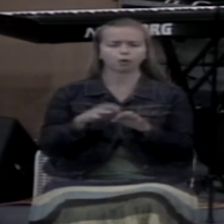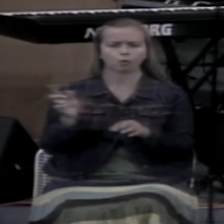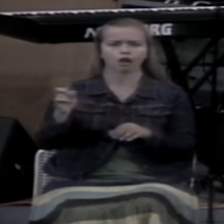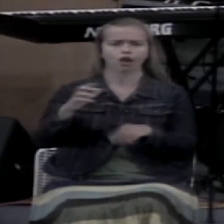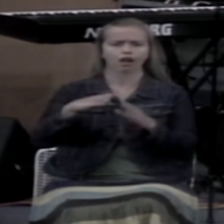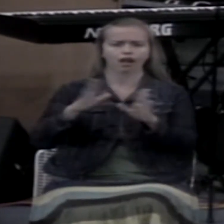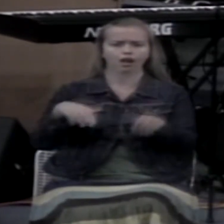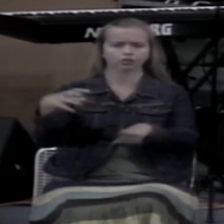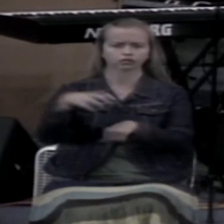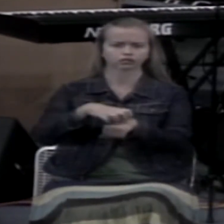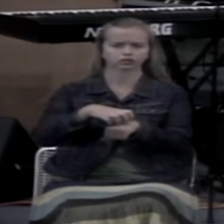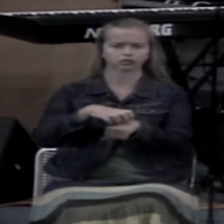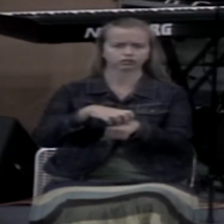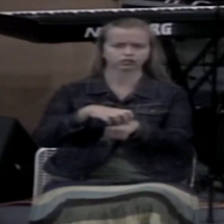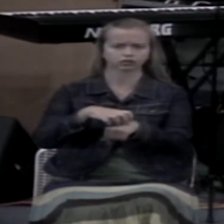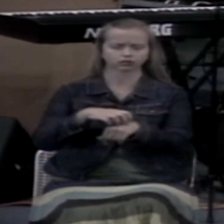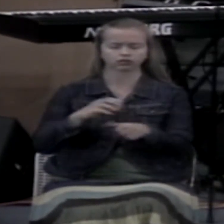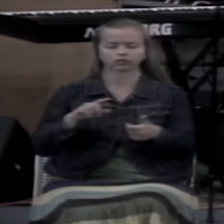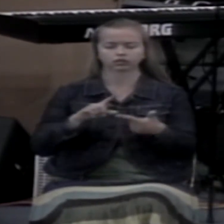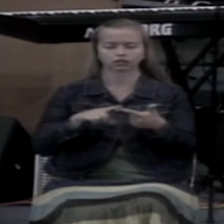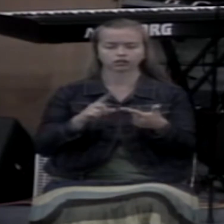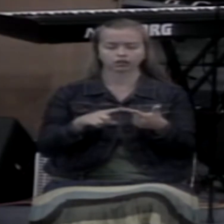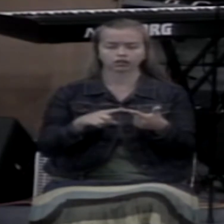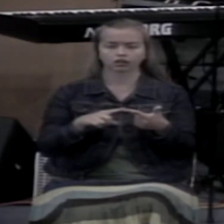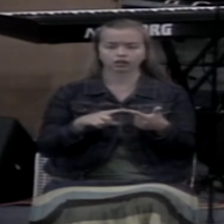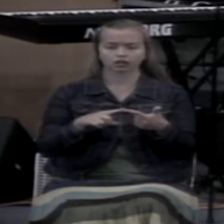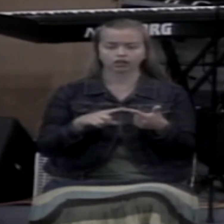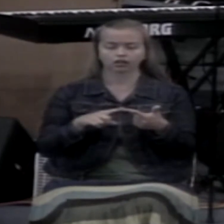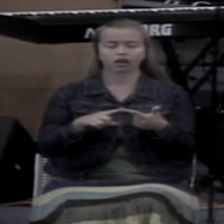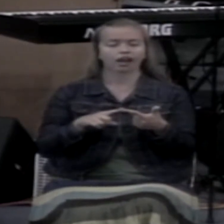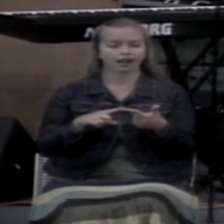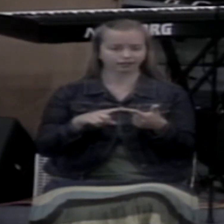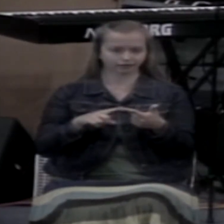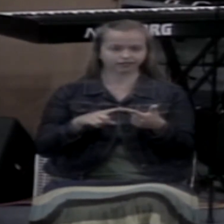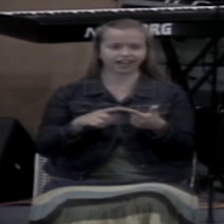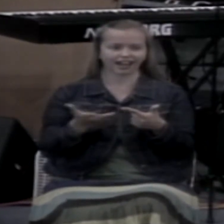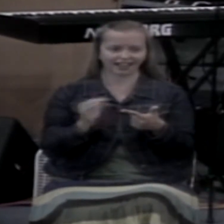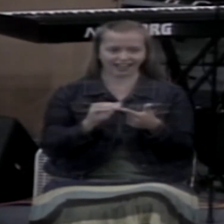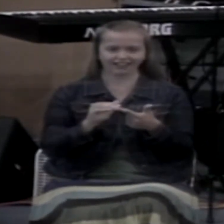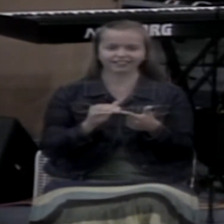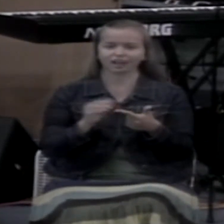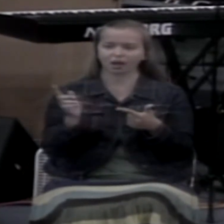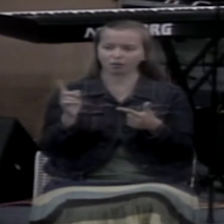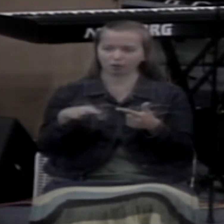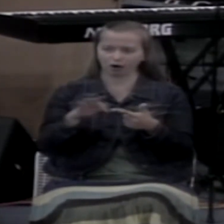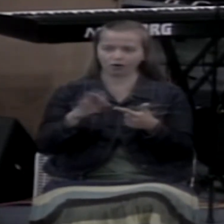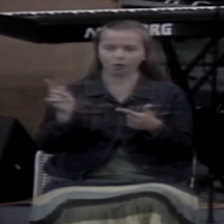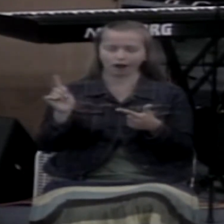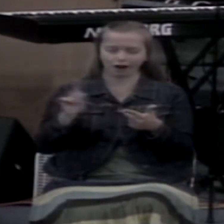Number two, location. Number three, location.